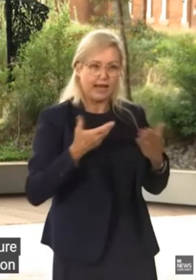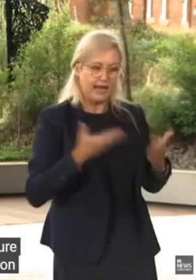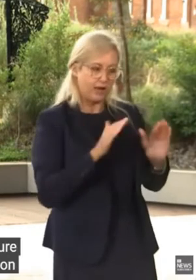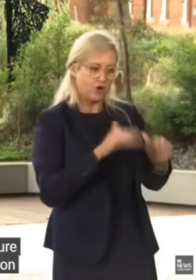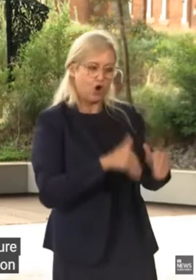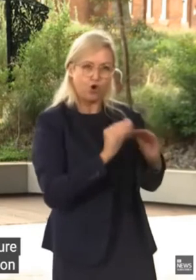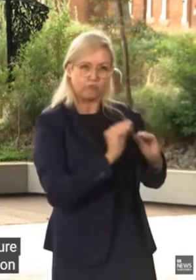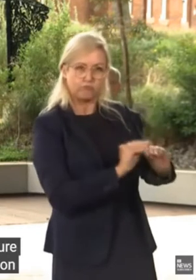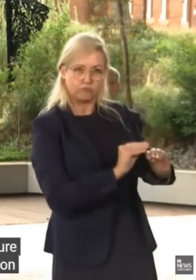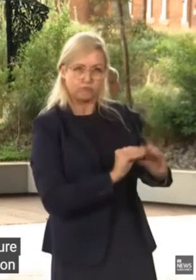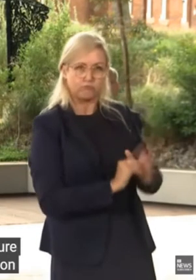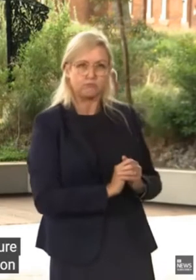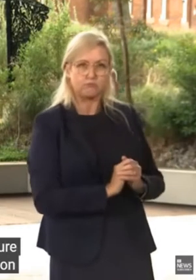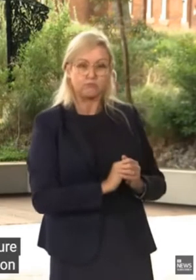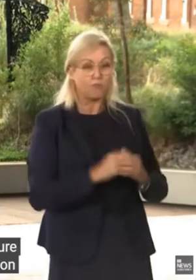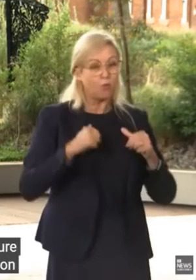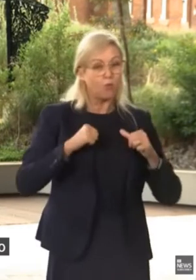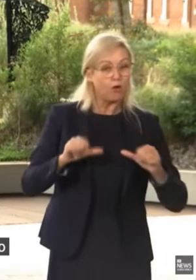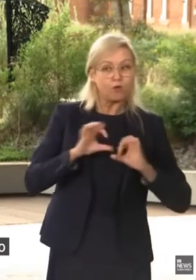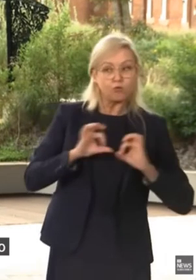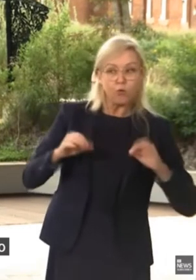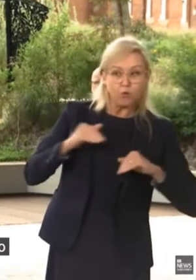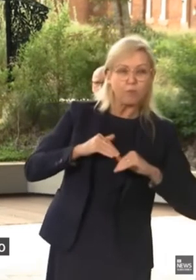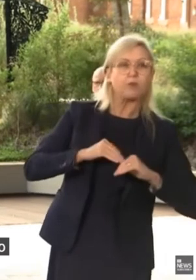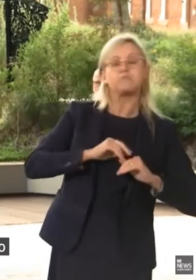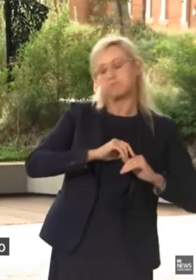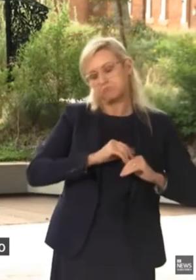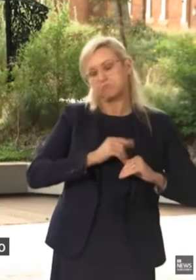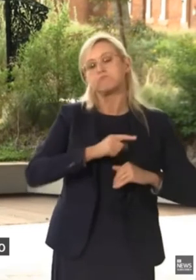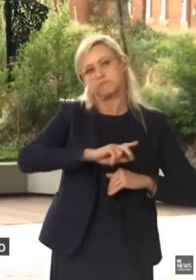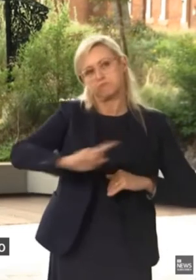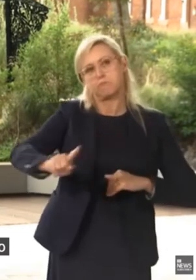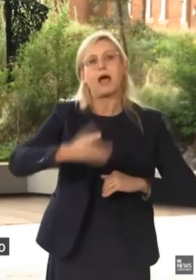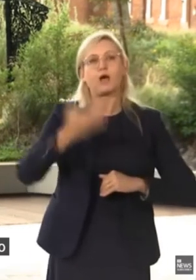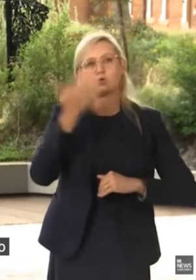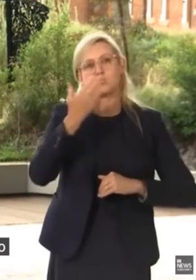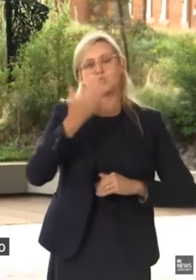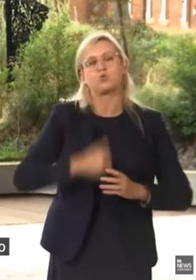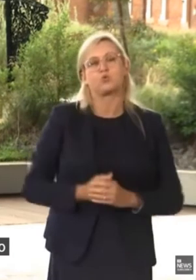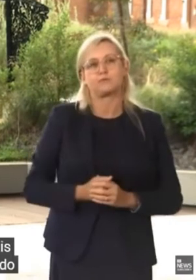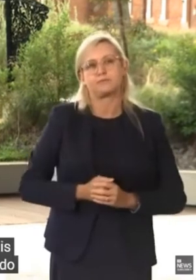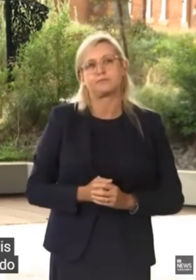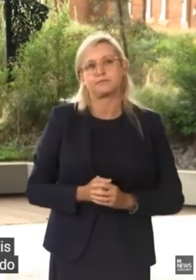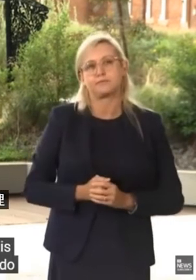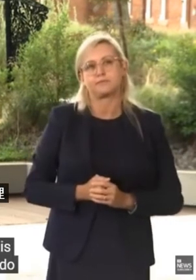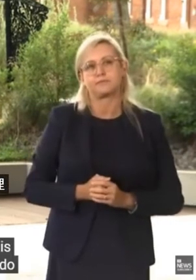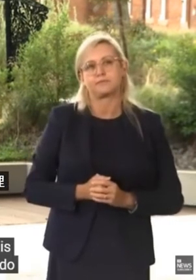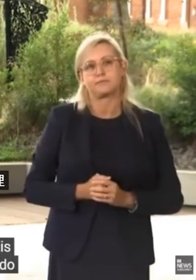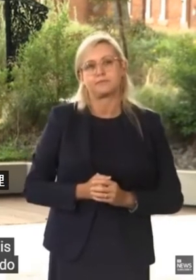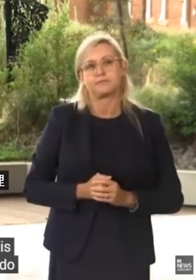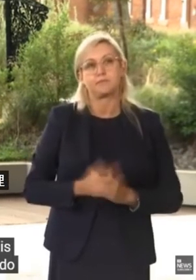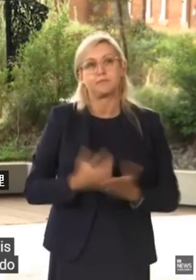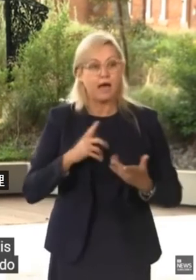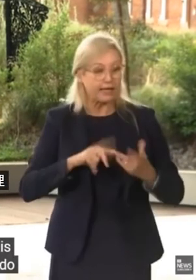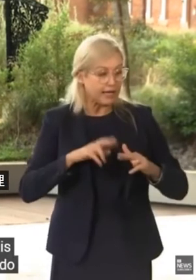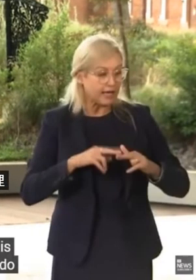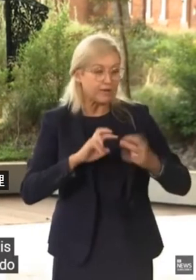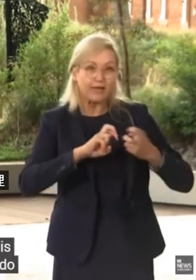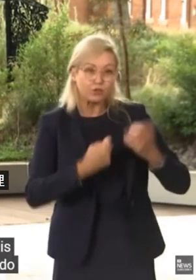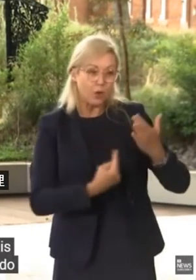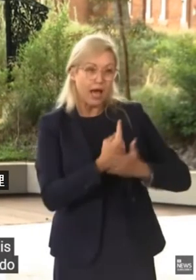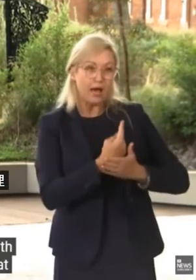start to life. That's what the government is focused on. That's what we'll do, and we'll work sensitively with those issues as